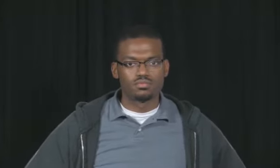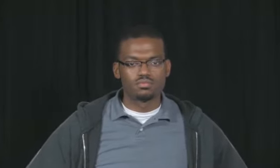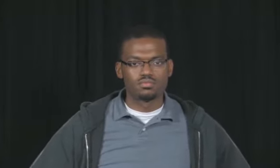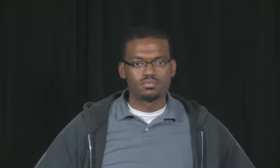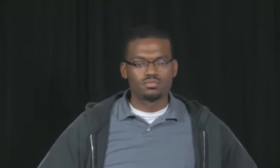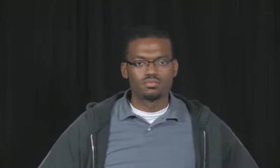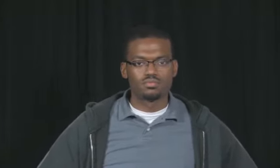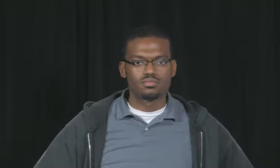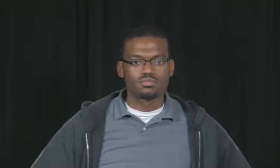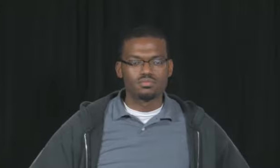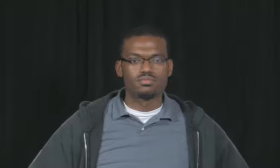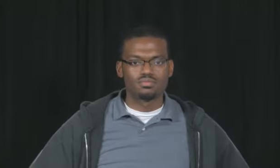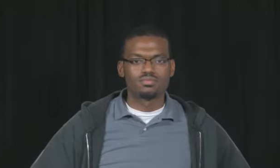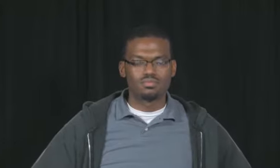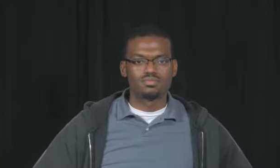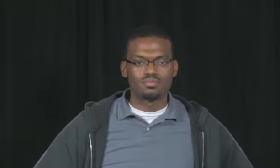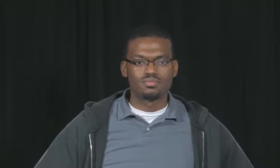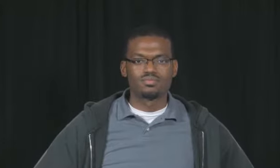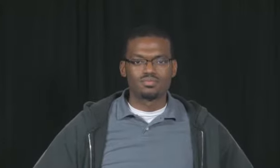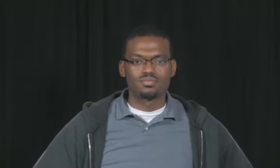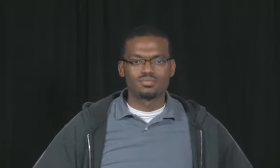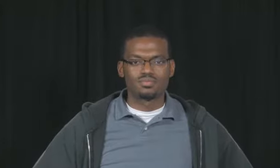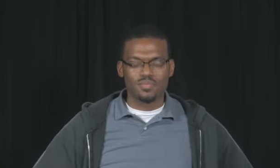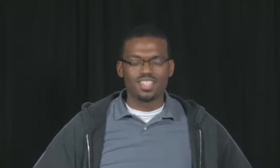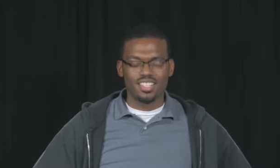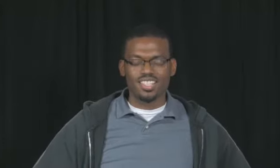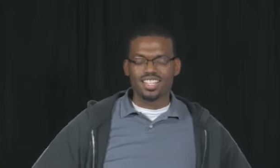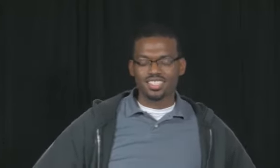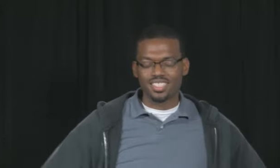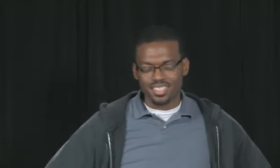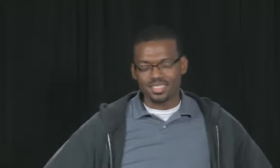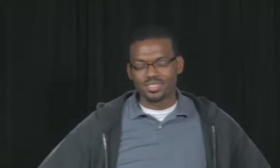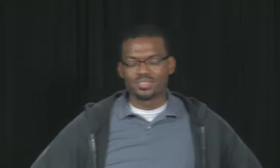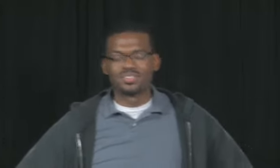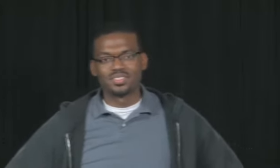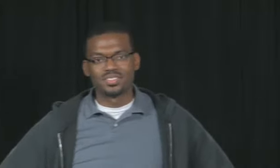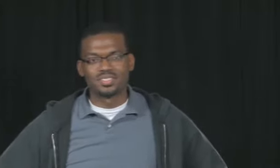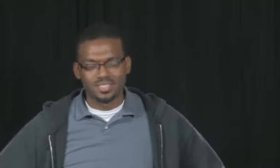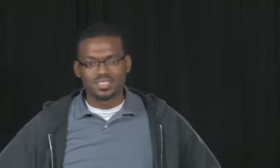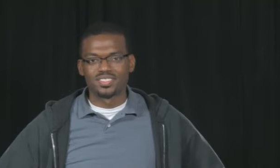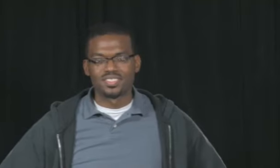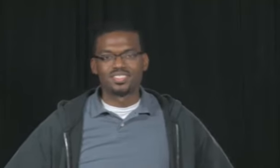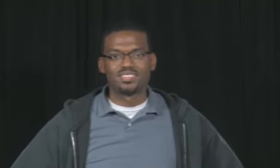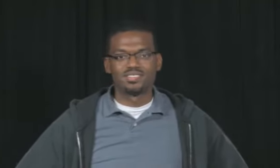If snow be white, right? I'm giving the same, you can hear the same intervallic leap. Yeah, right? I see it, yeah. My mistress'